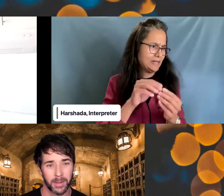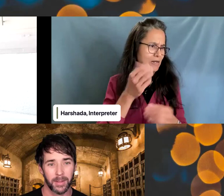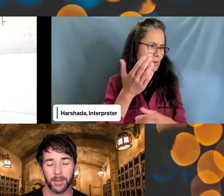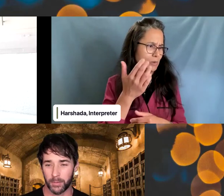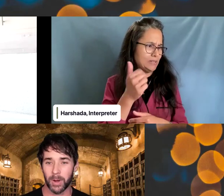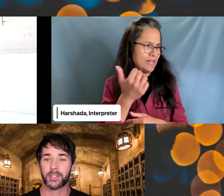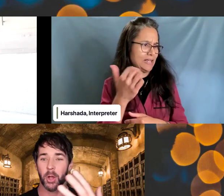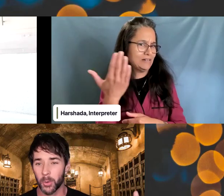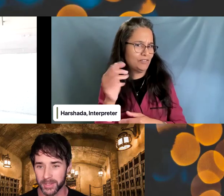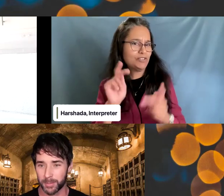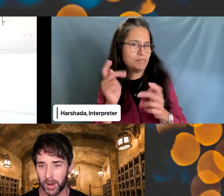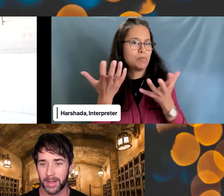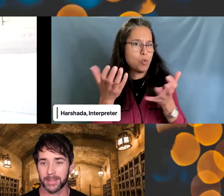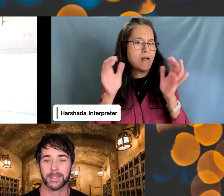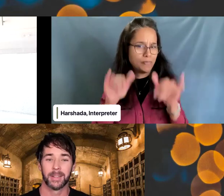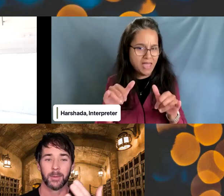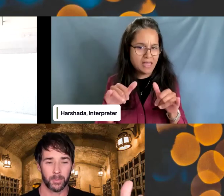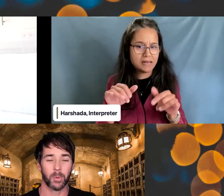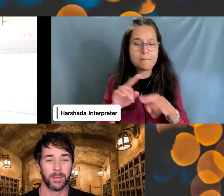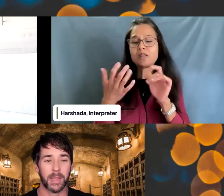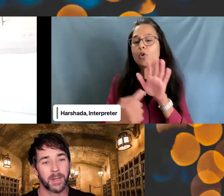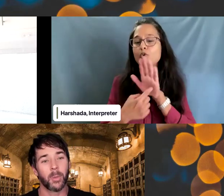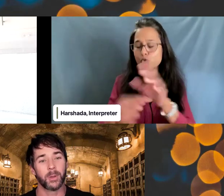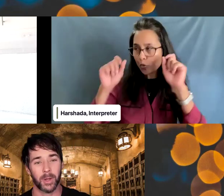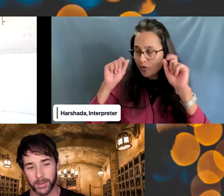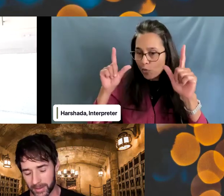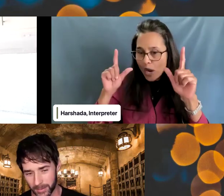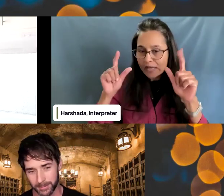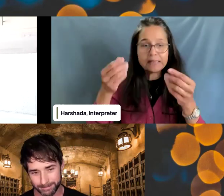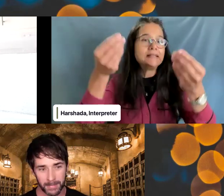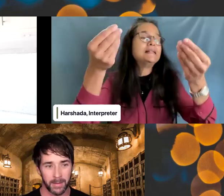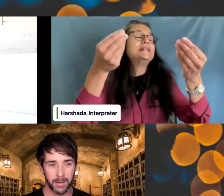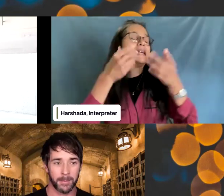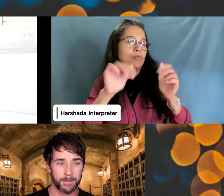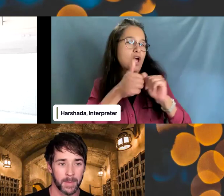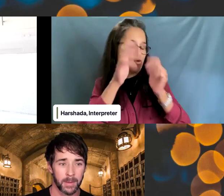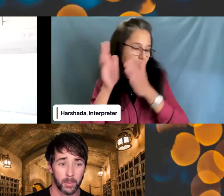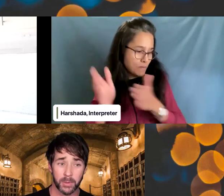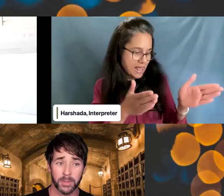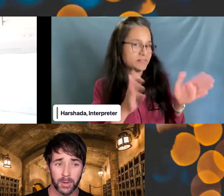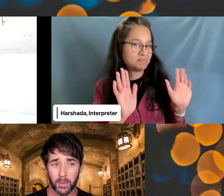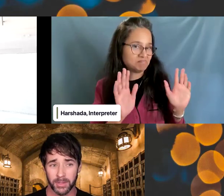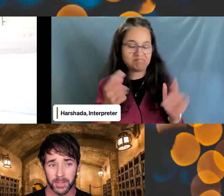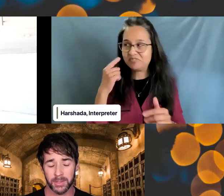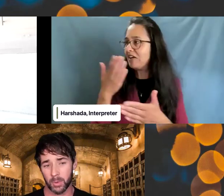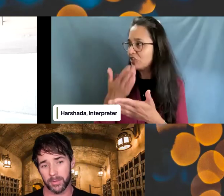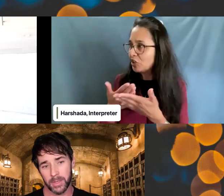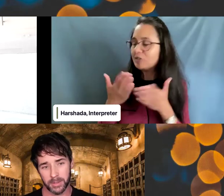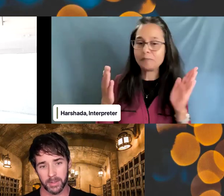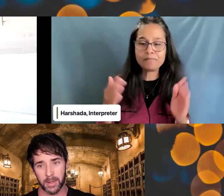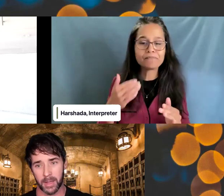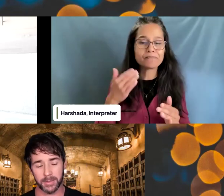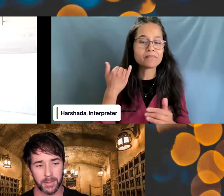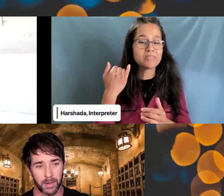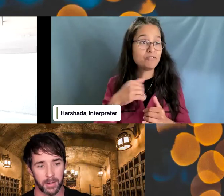but you want to show the surprise. Well, let me know when you want to do that, someone. Sounds good. We Thanks, do guys. I also have love. questions, or if you'd